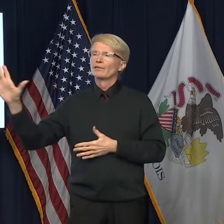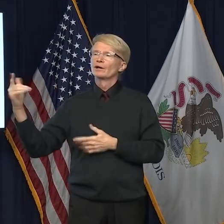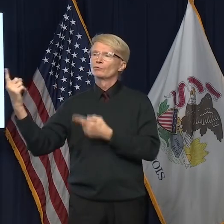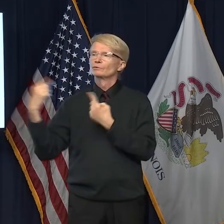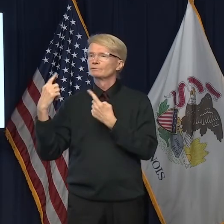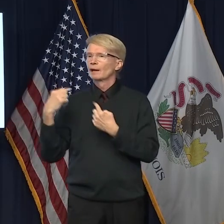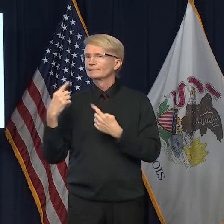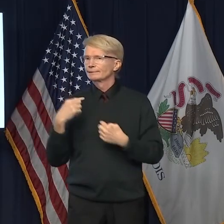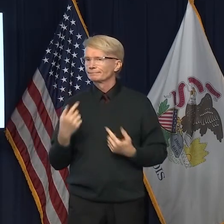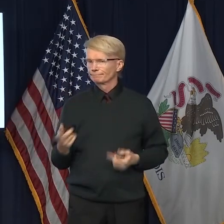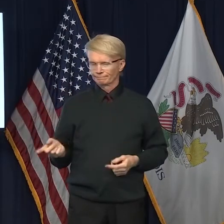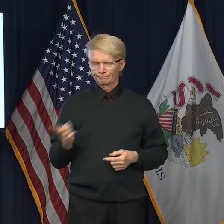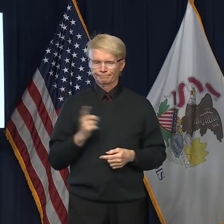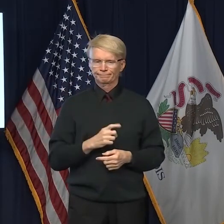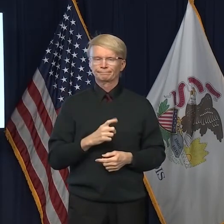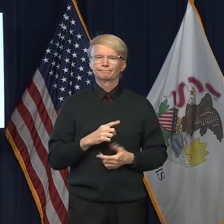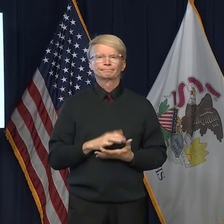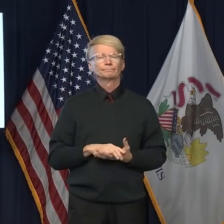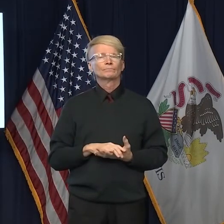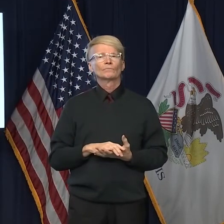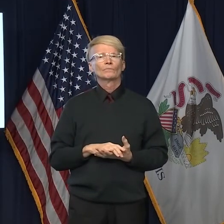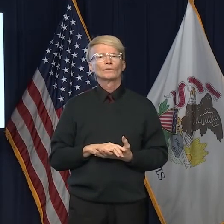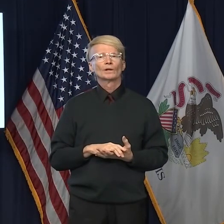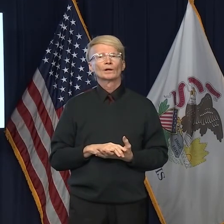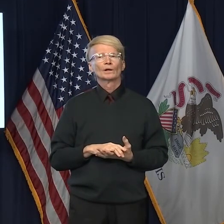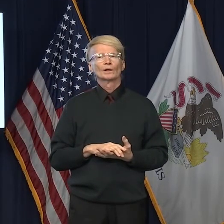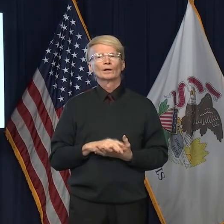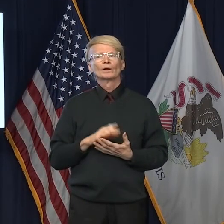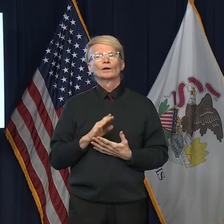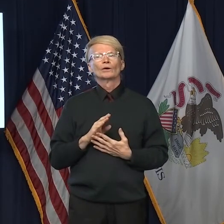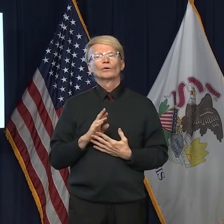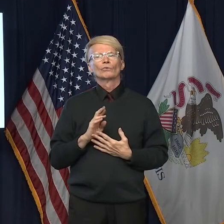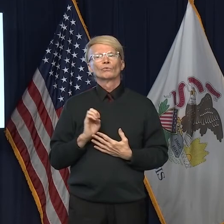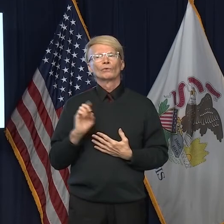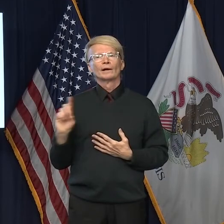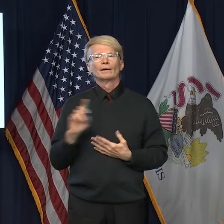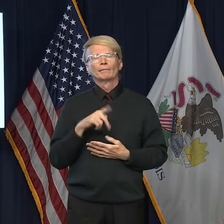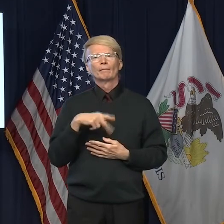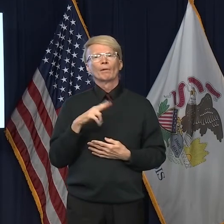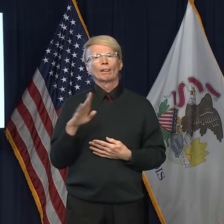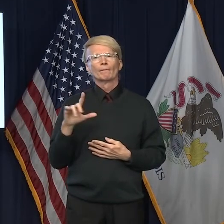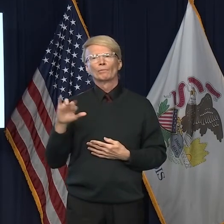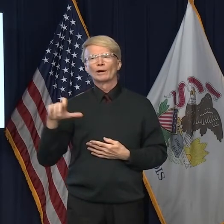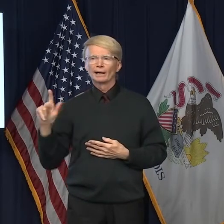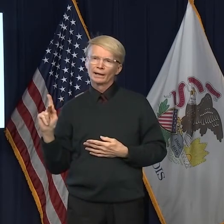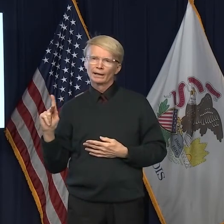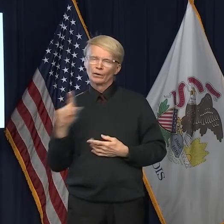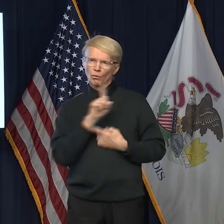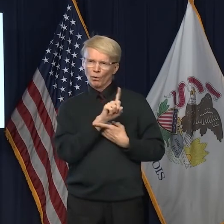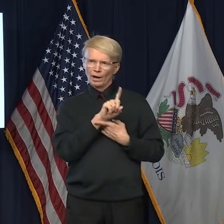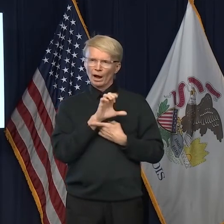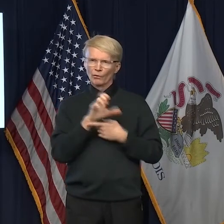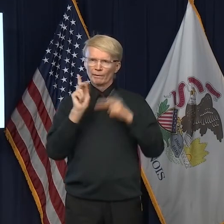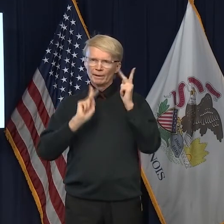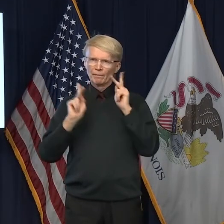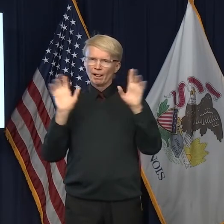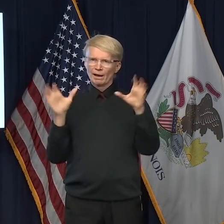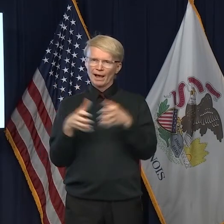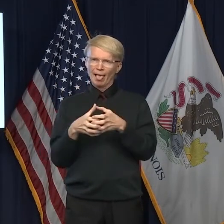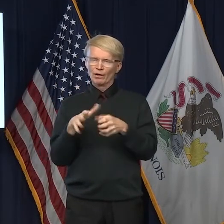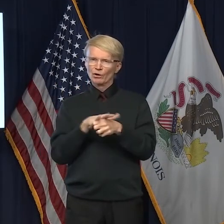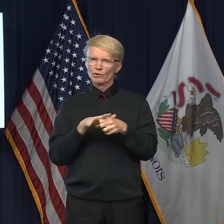responses. Jim Leach at WMAY. Any reaction to Rep. Holbrook's 100-person indoor gathering this week,